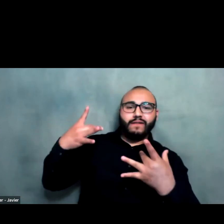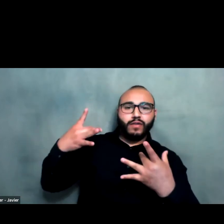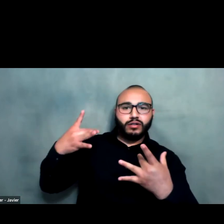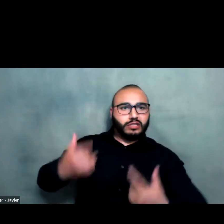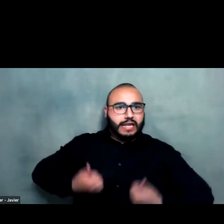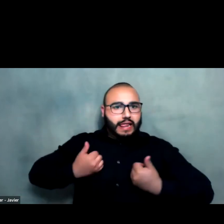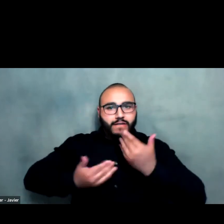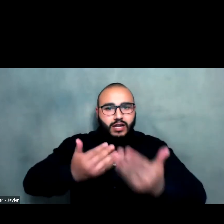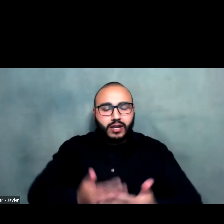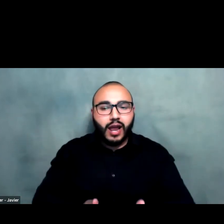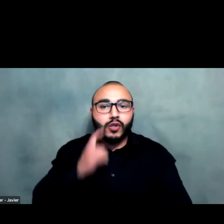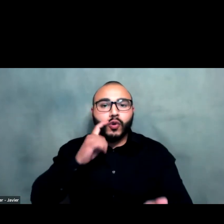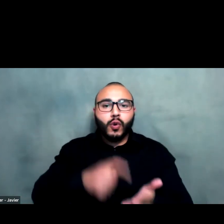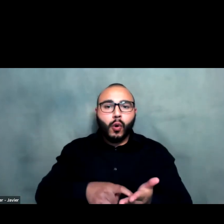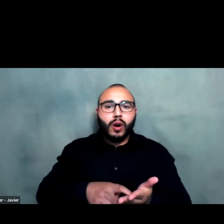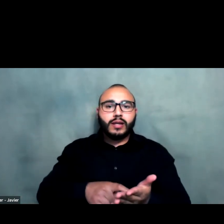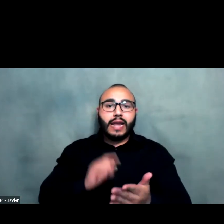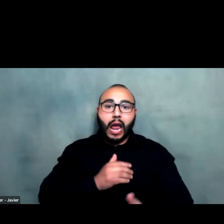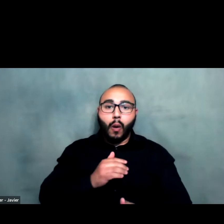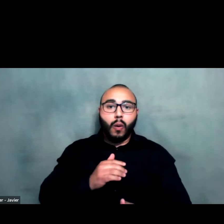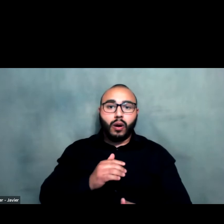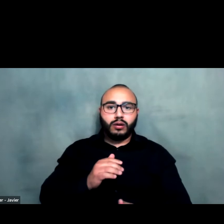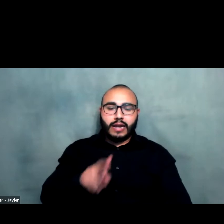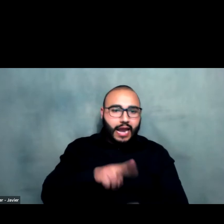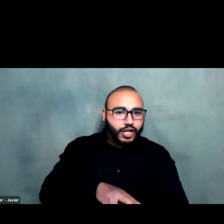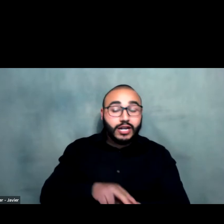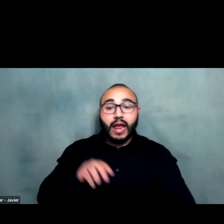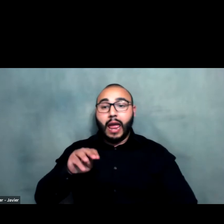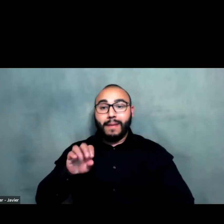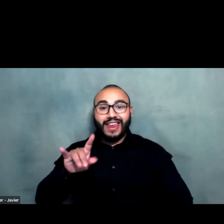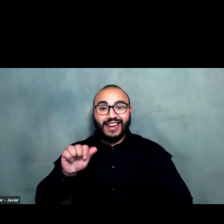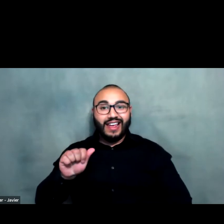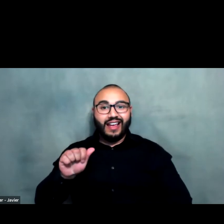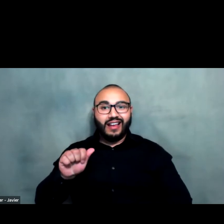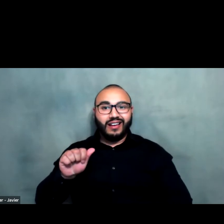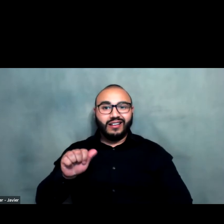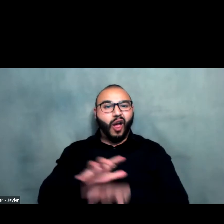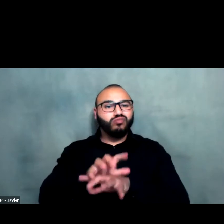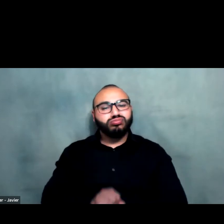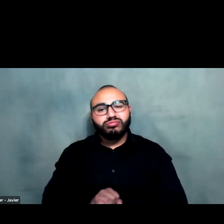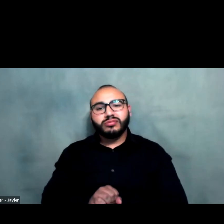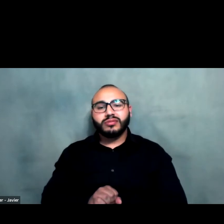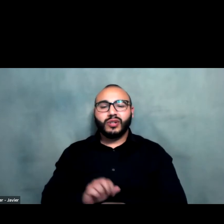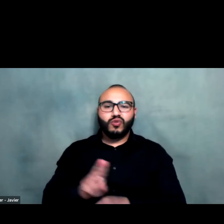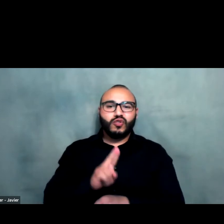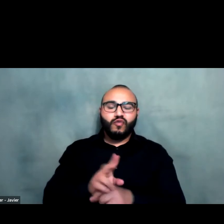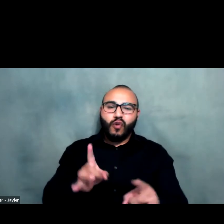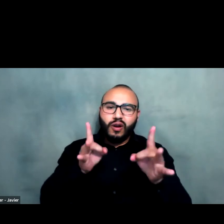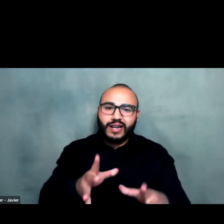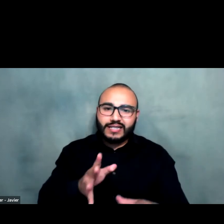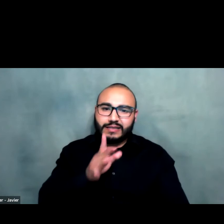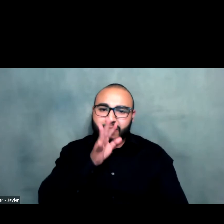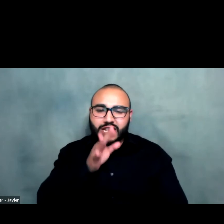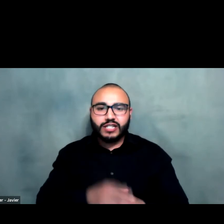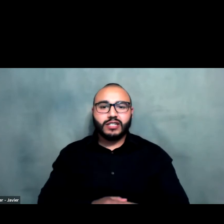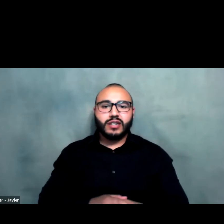our nation's leaders and the media normalizes the use of hateful speech. Xenophobia and racism fueled with the majority of people